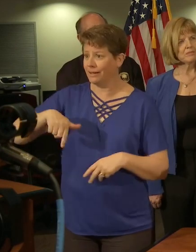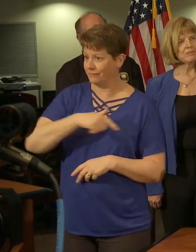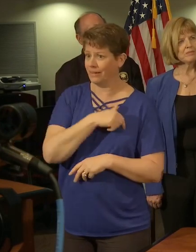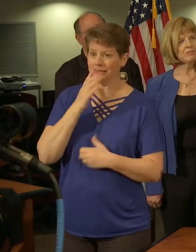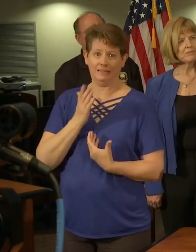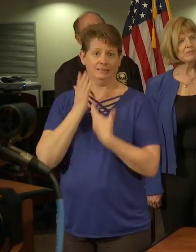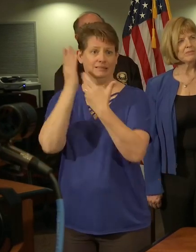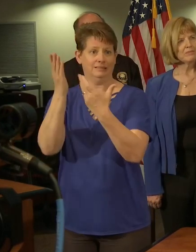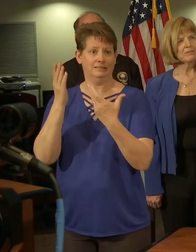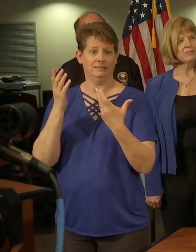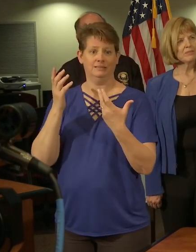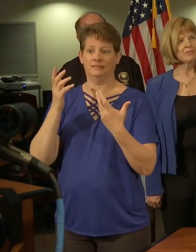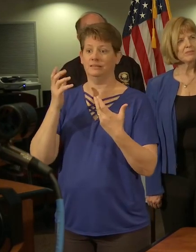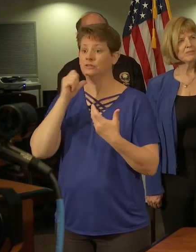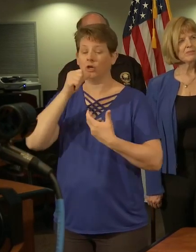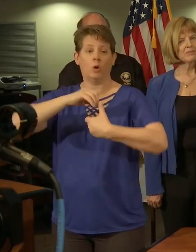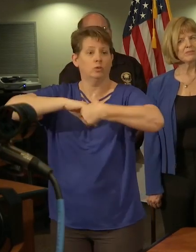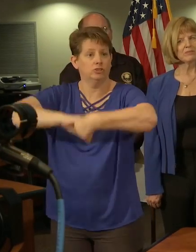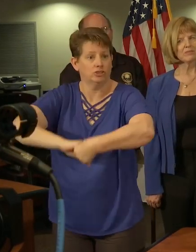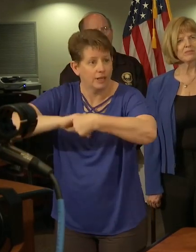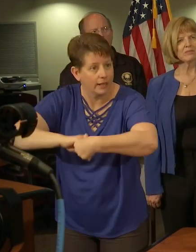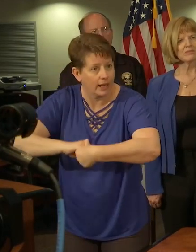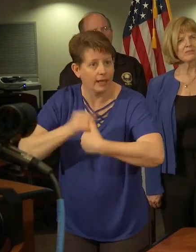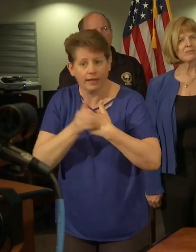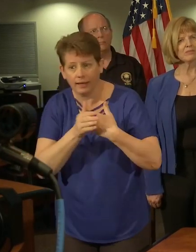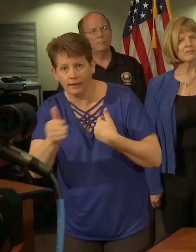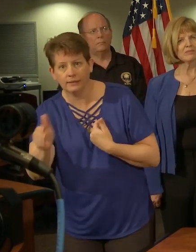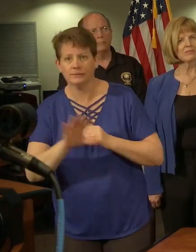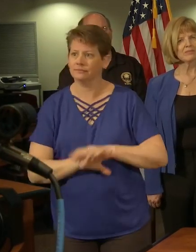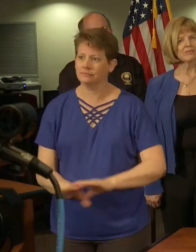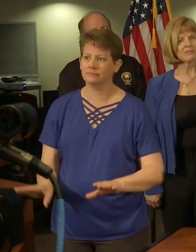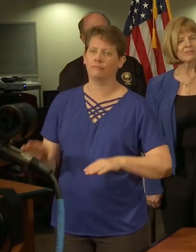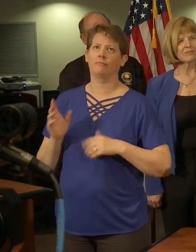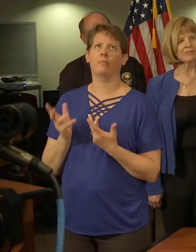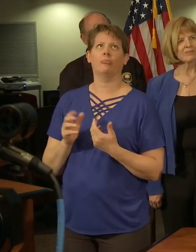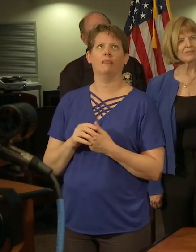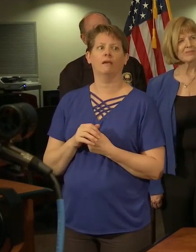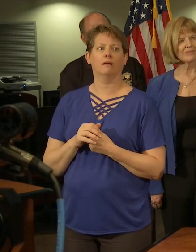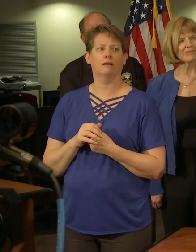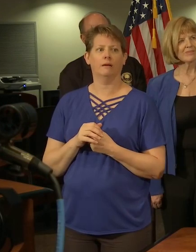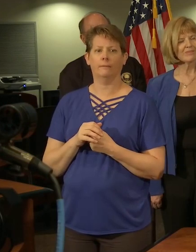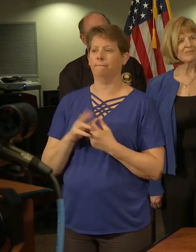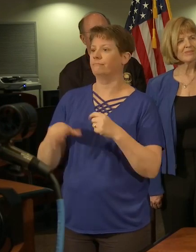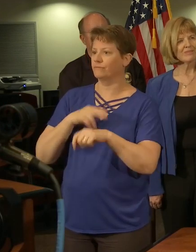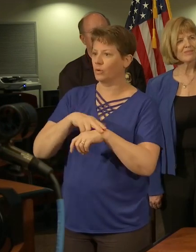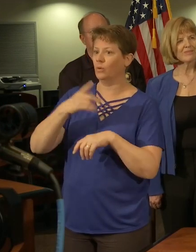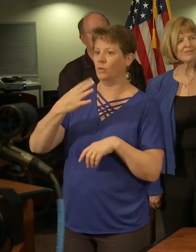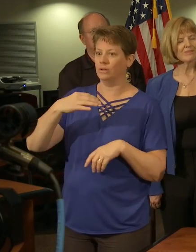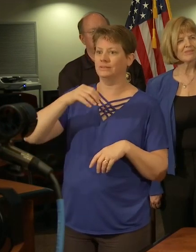recommend consider not shaking hands for the foreseeable future. And, of course, always